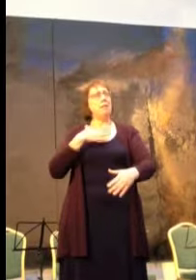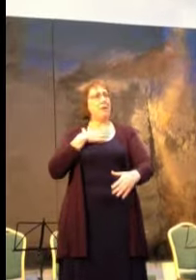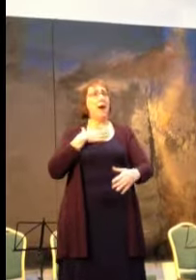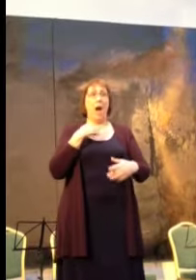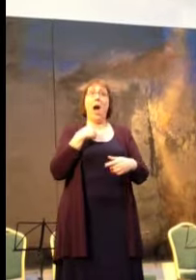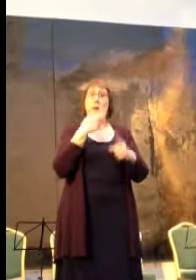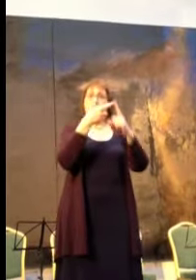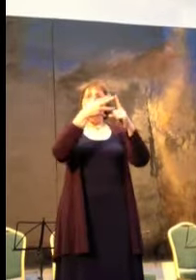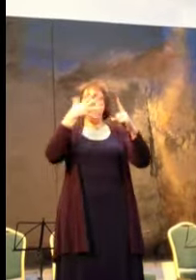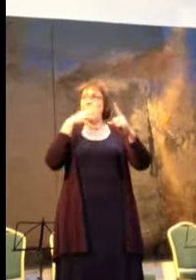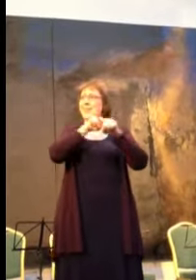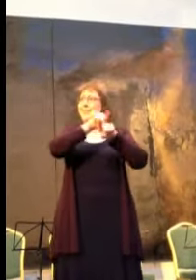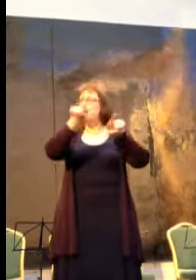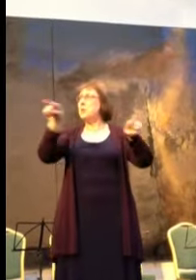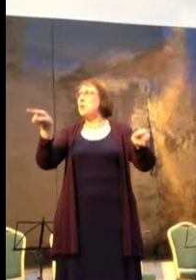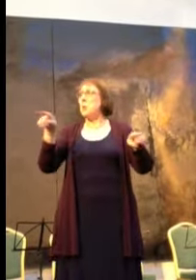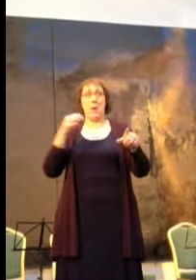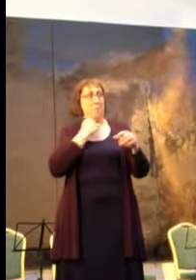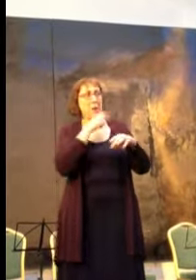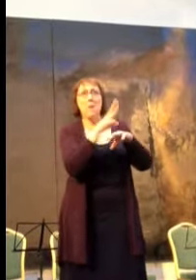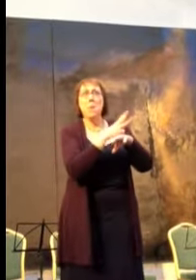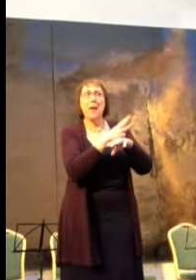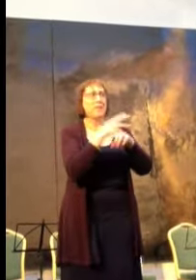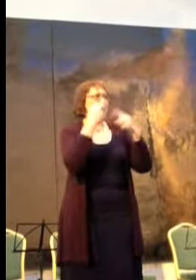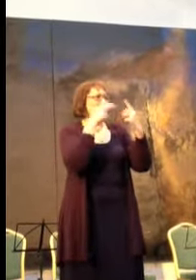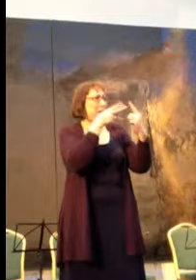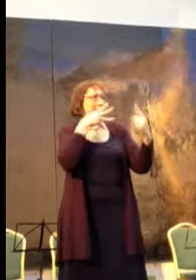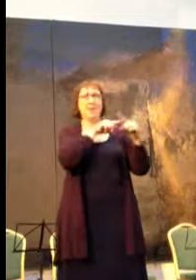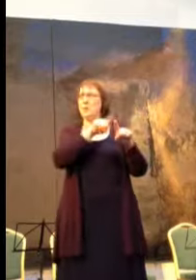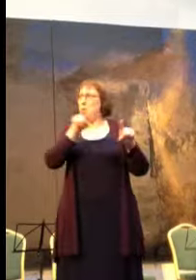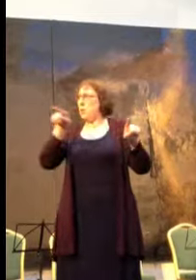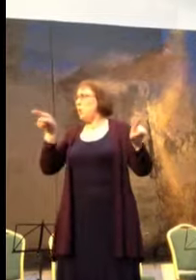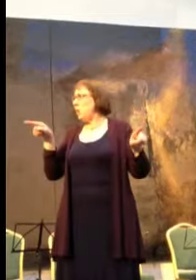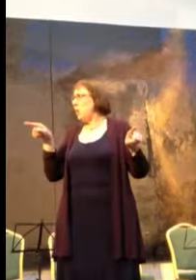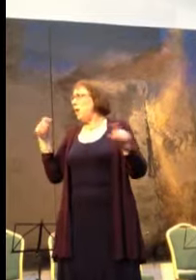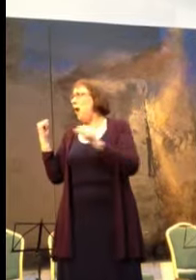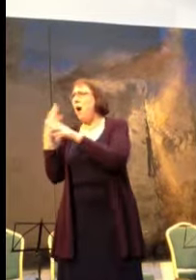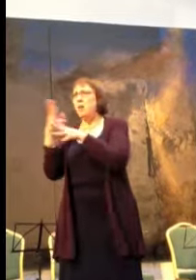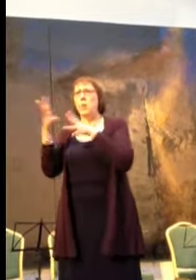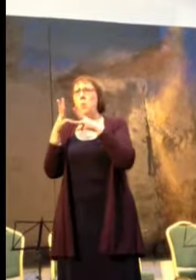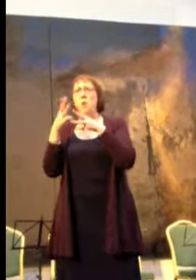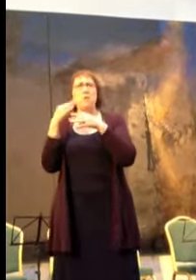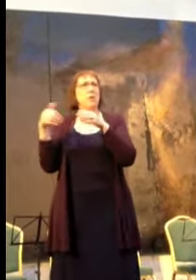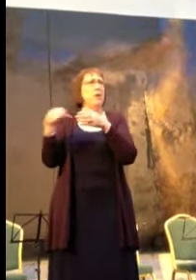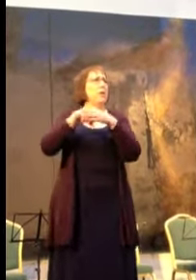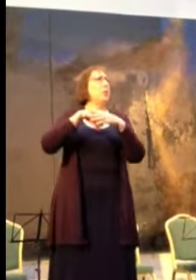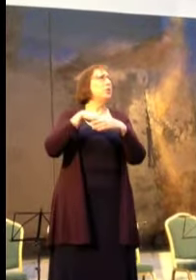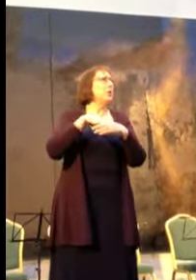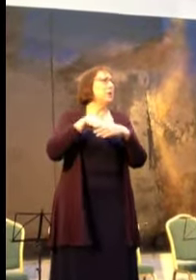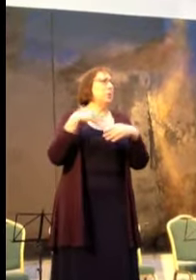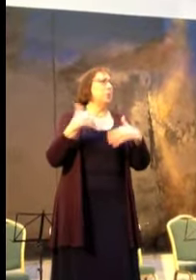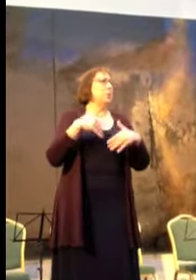me and by Sabina and by those who work with me, that we recognise all your work for inclusion. I